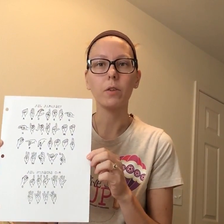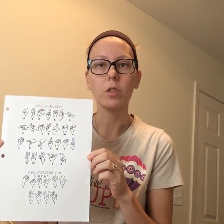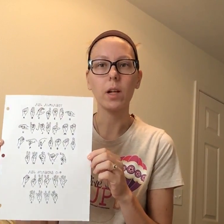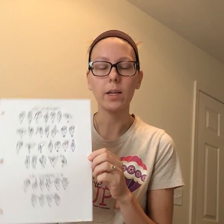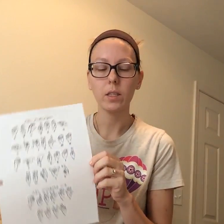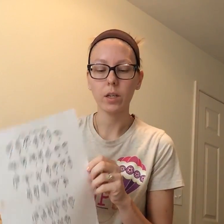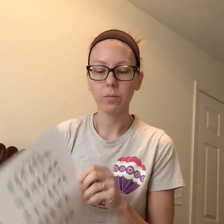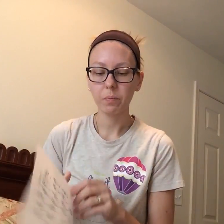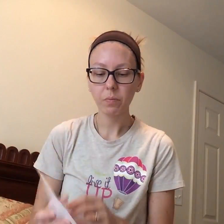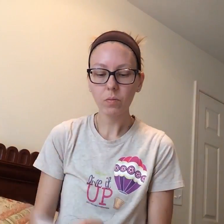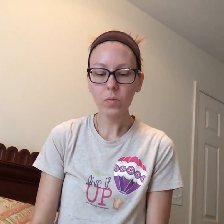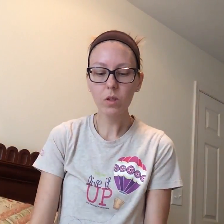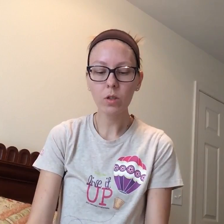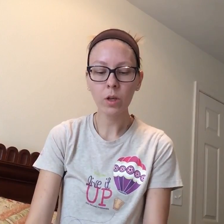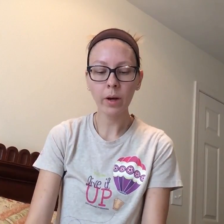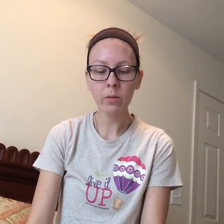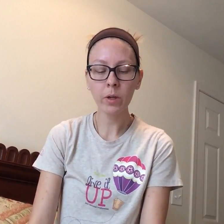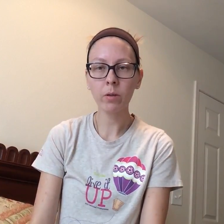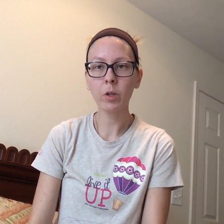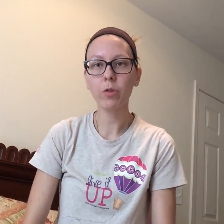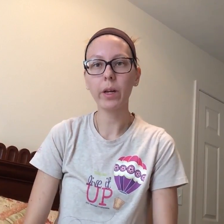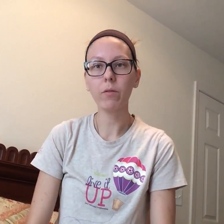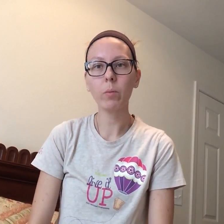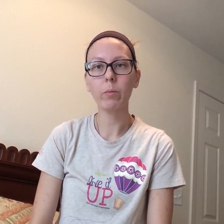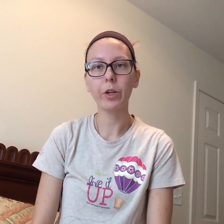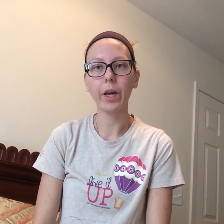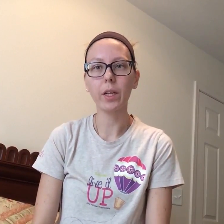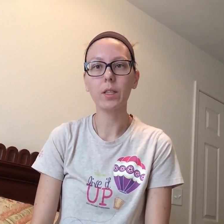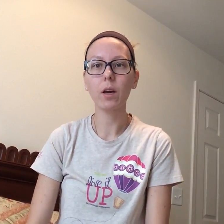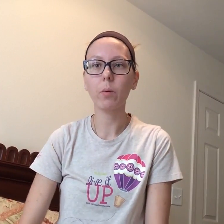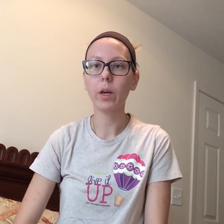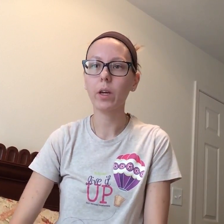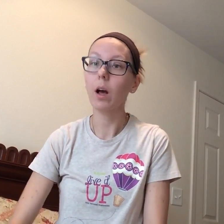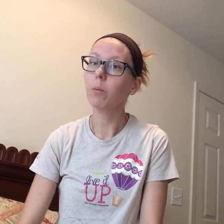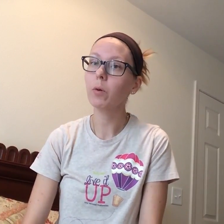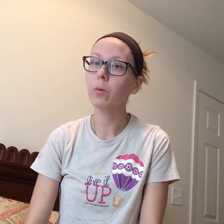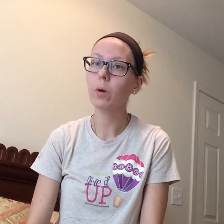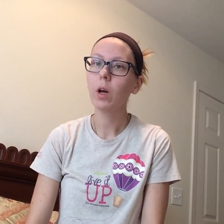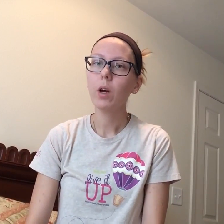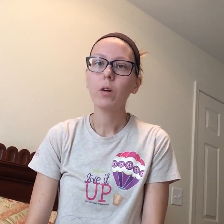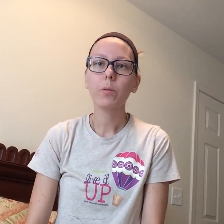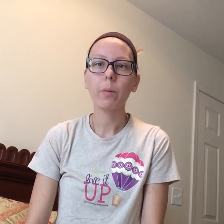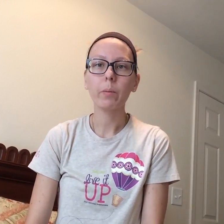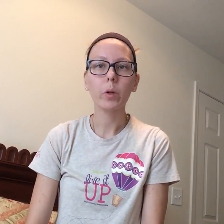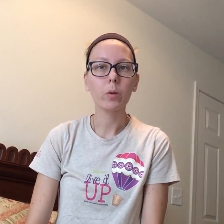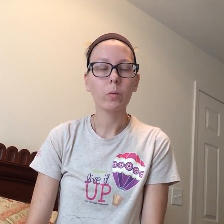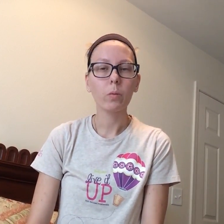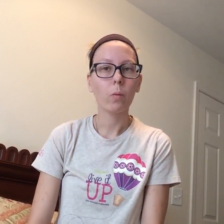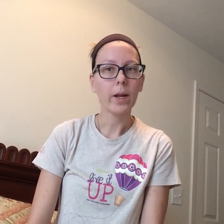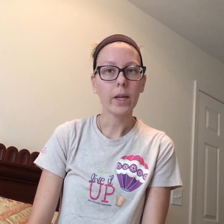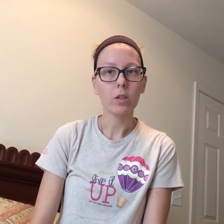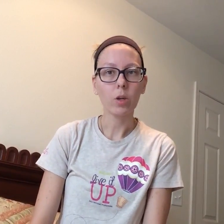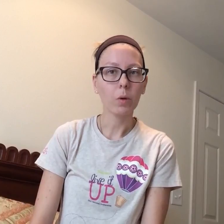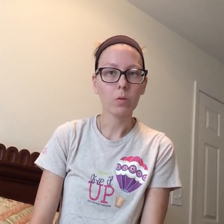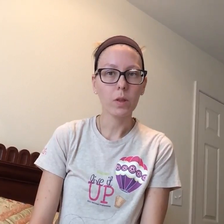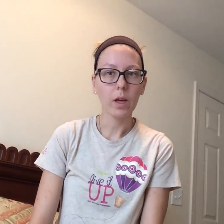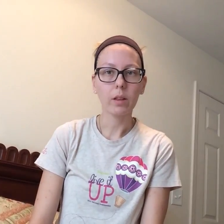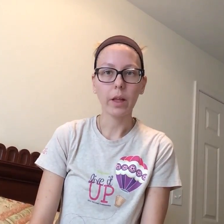first class here. So as we go, I'm going to try to give you memory aids. That way it can help you remember what hand shape goes with that